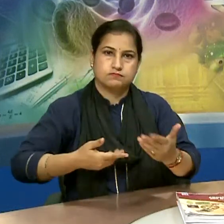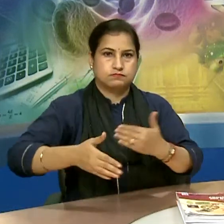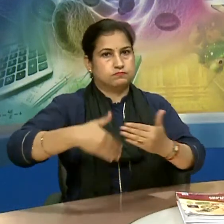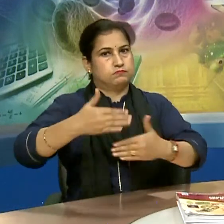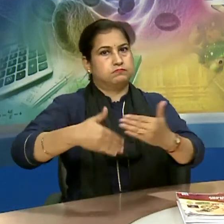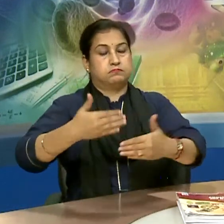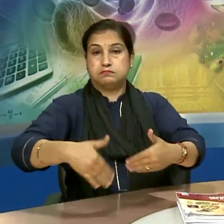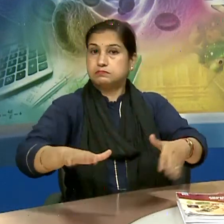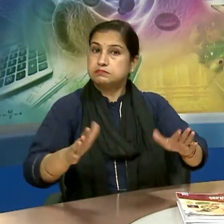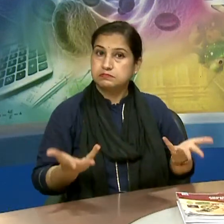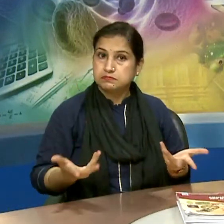in the